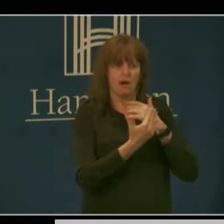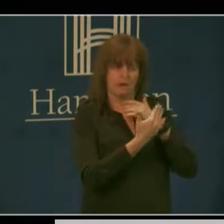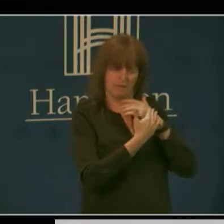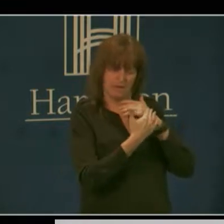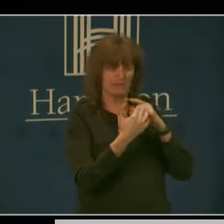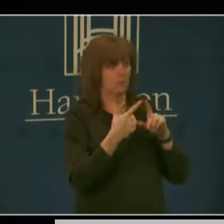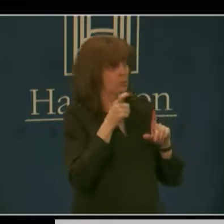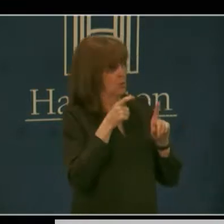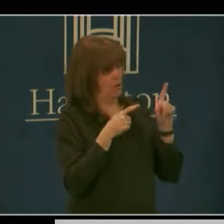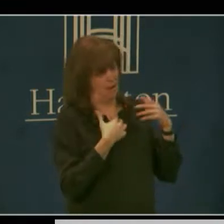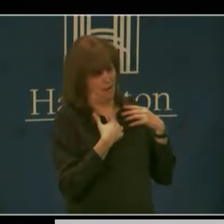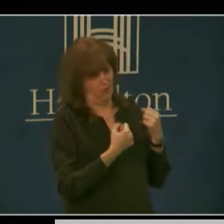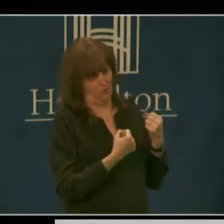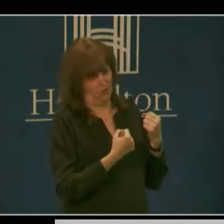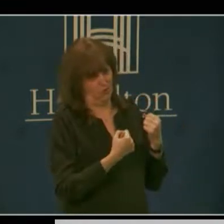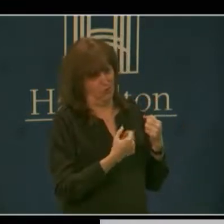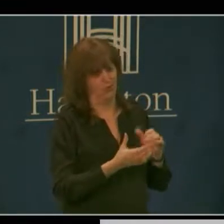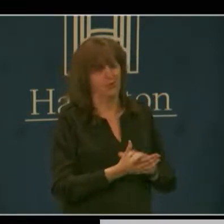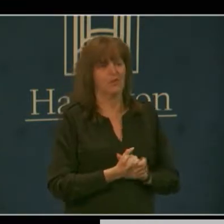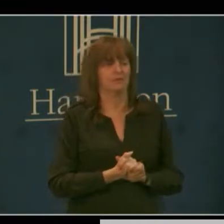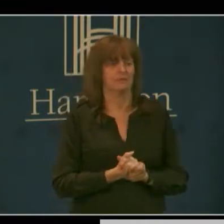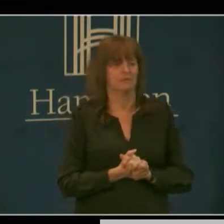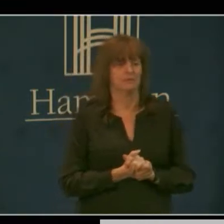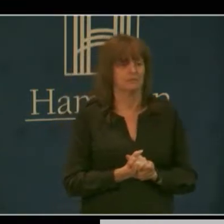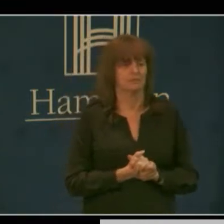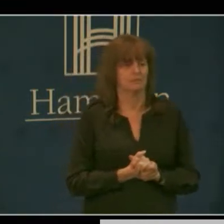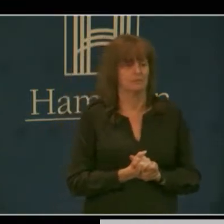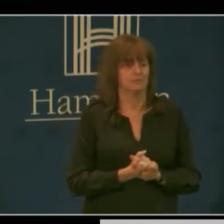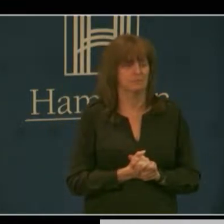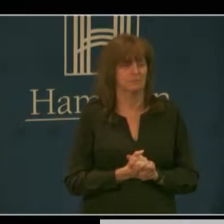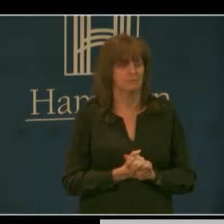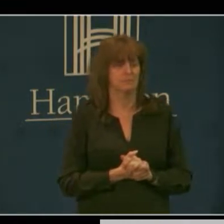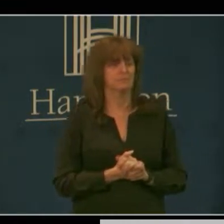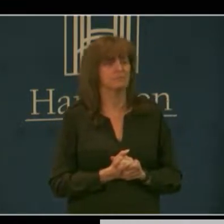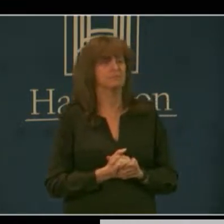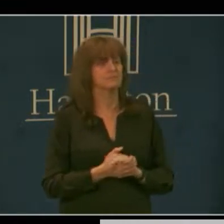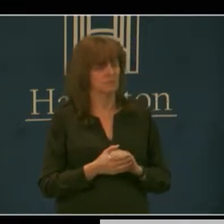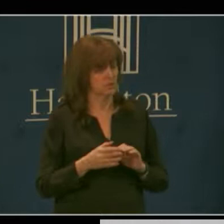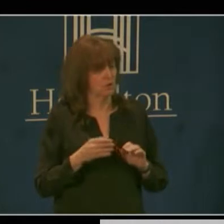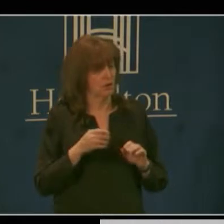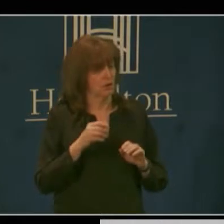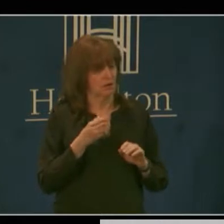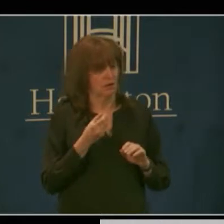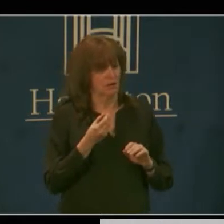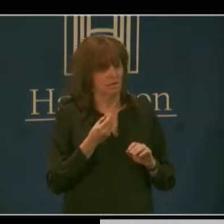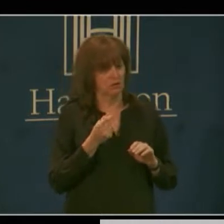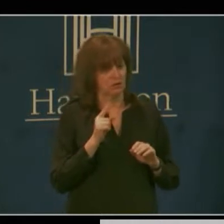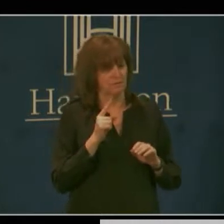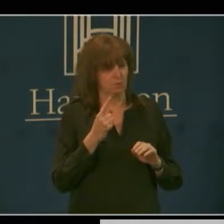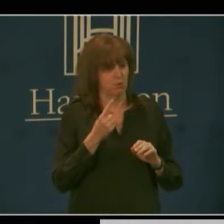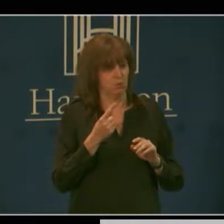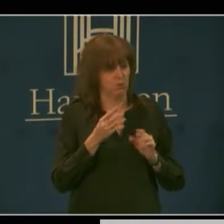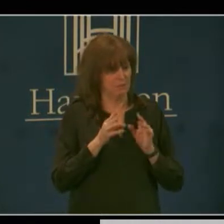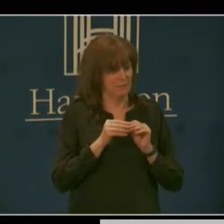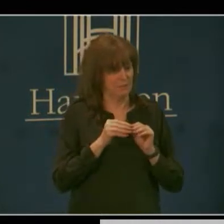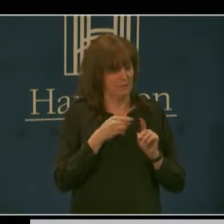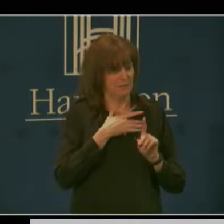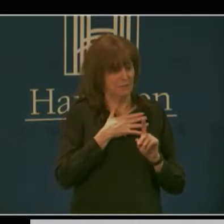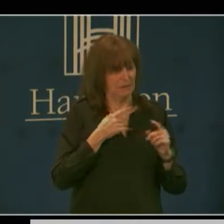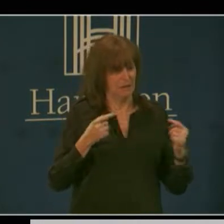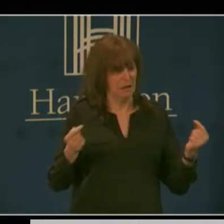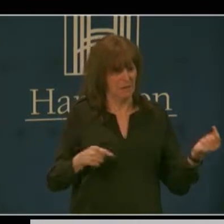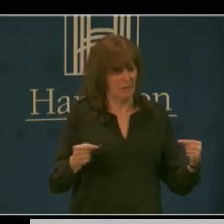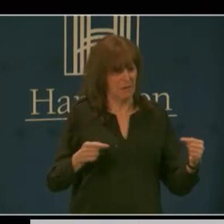providing. In those early days, we had to be together. We were simply making so many decisions so quickly and needing to be around the table